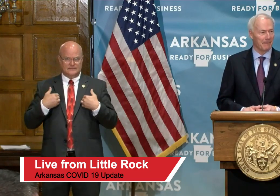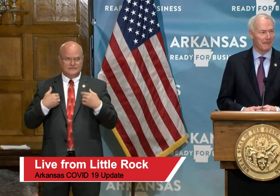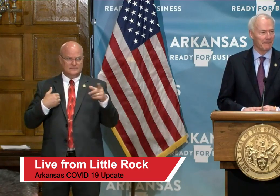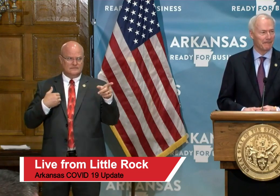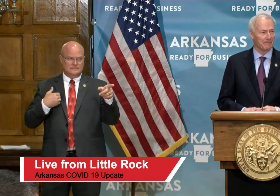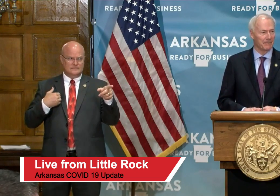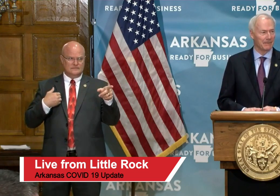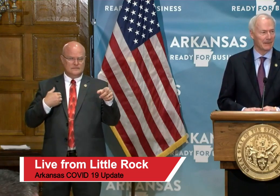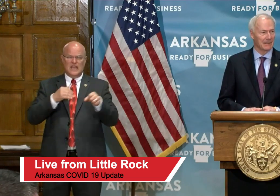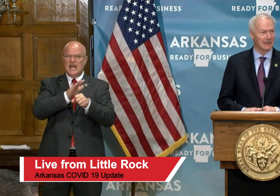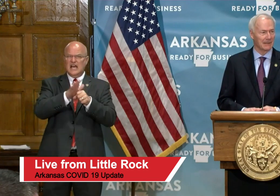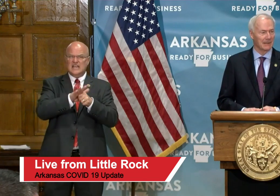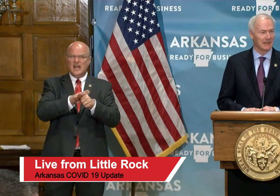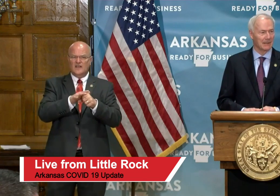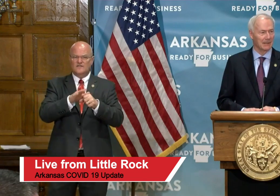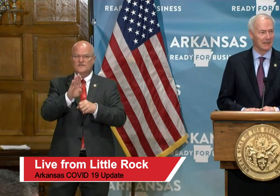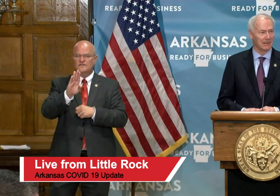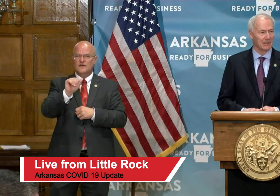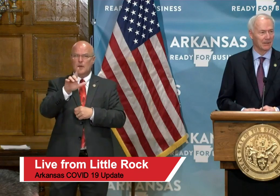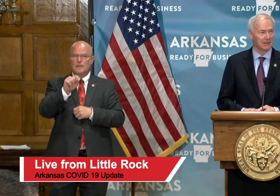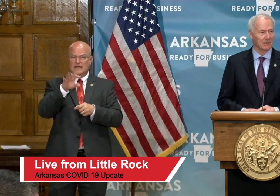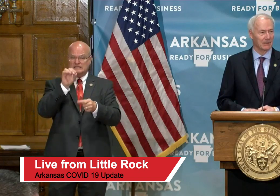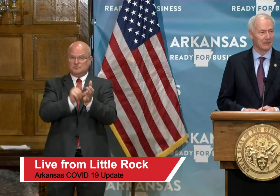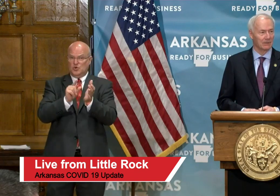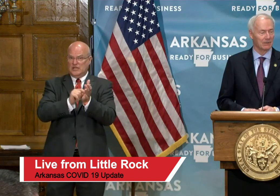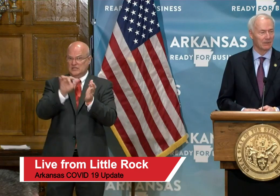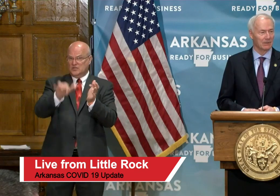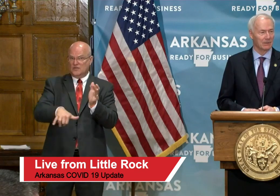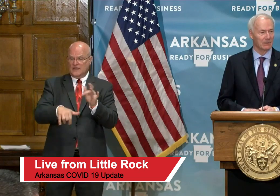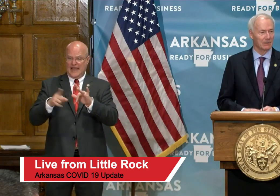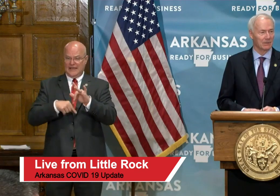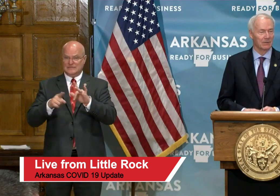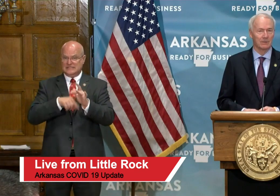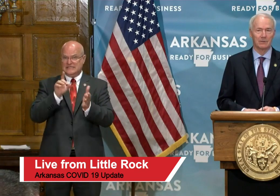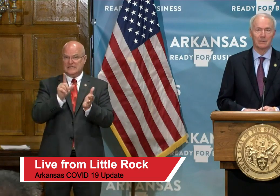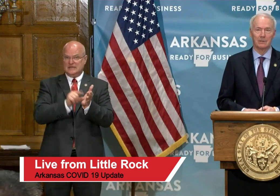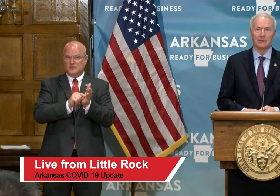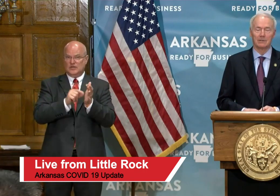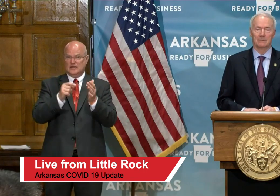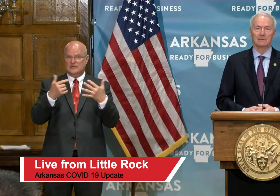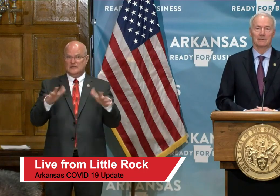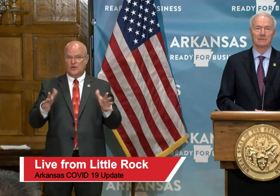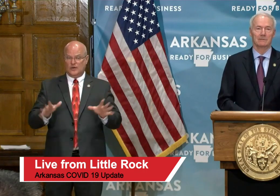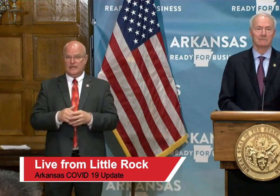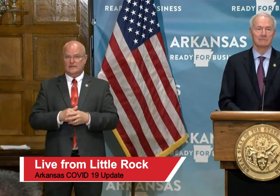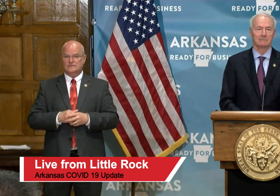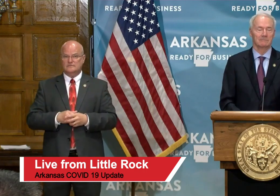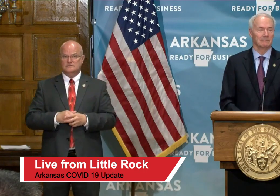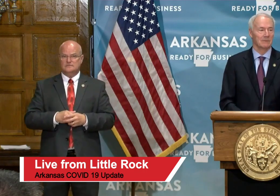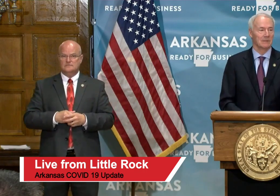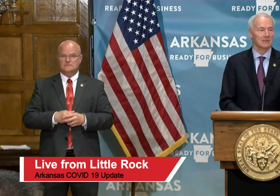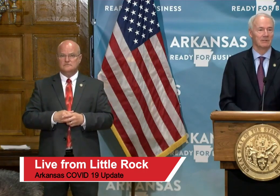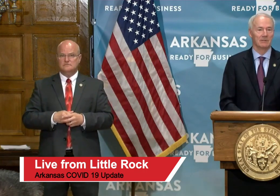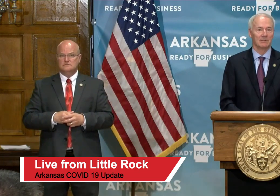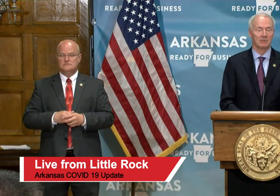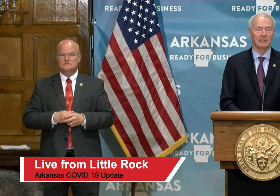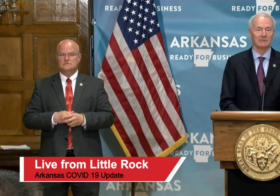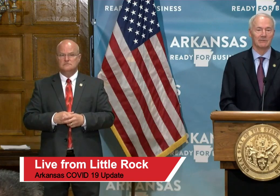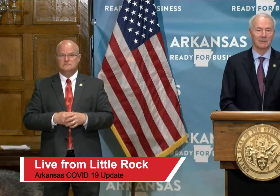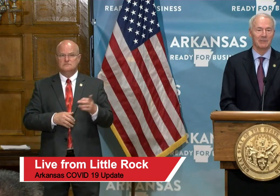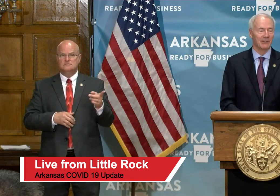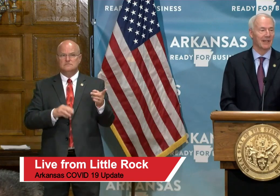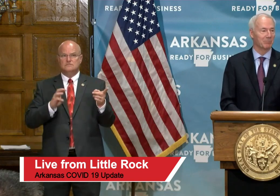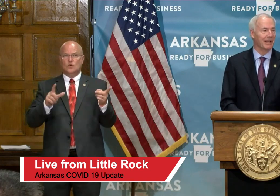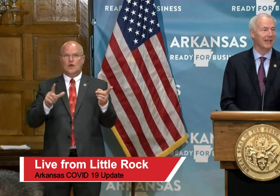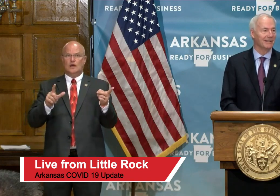enough ballots printed to be able to do that? Absentee ballots, that is, at that point?